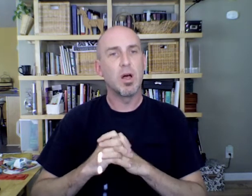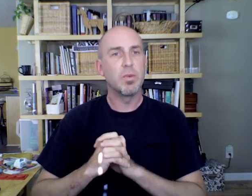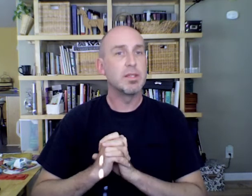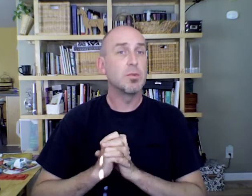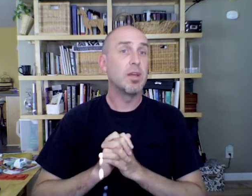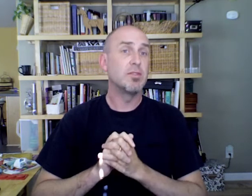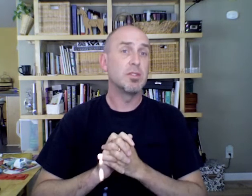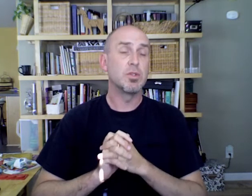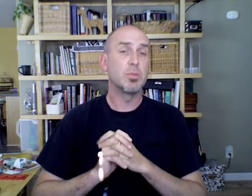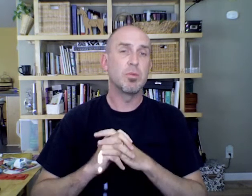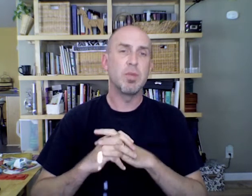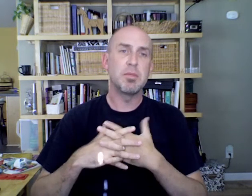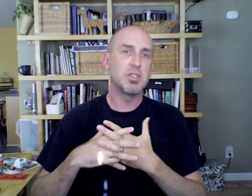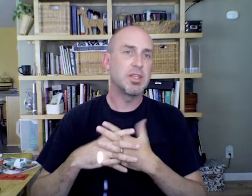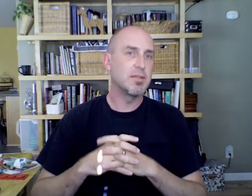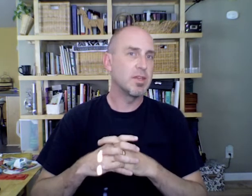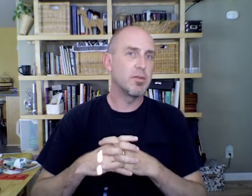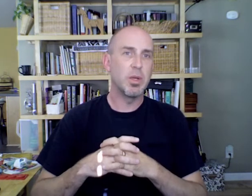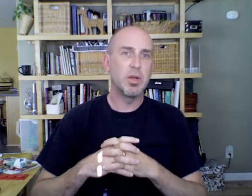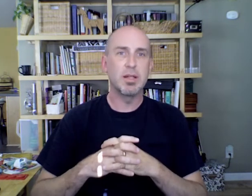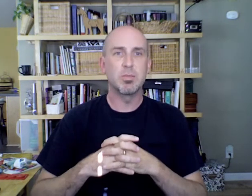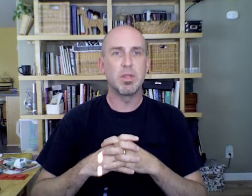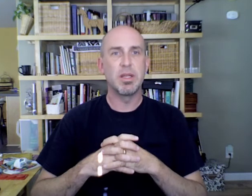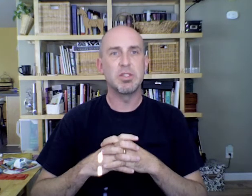his wife's an interpreter. Maybe she can even give a better explanation of the